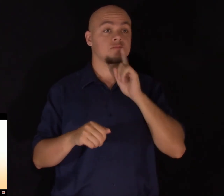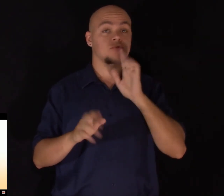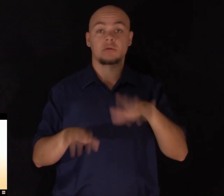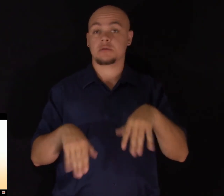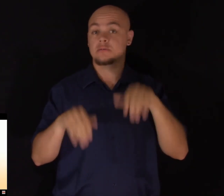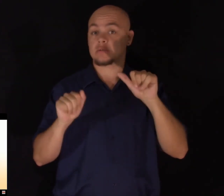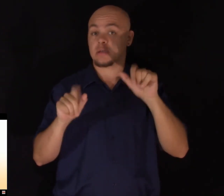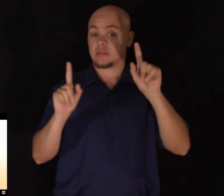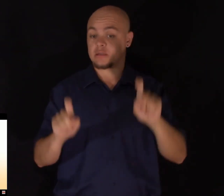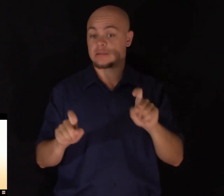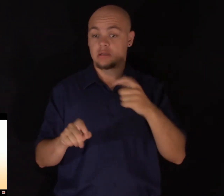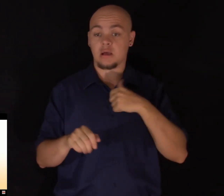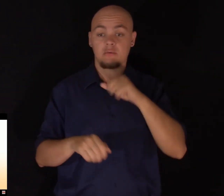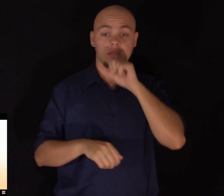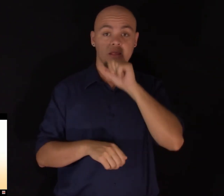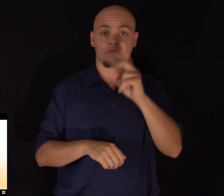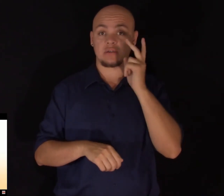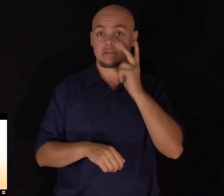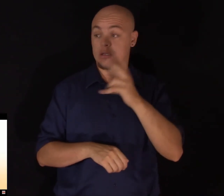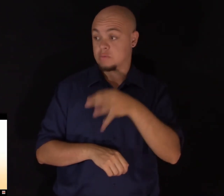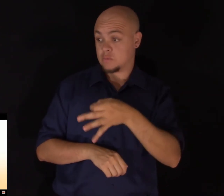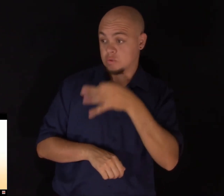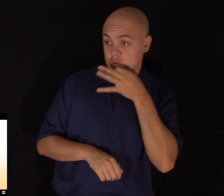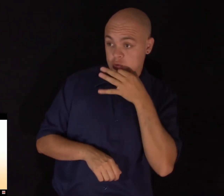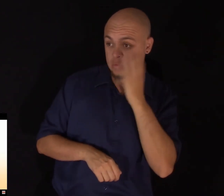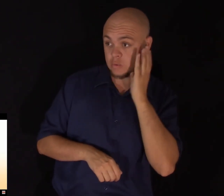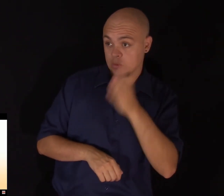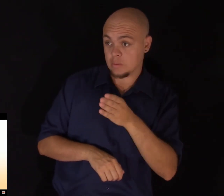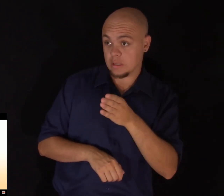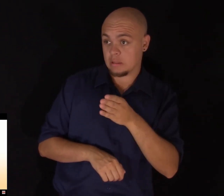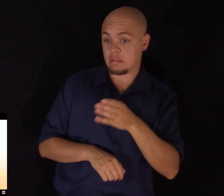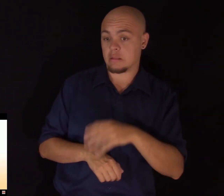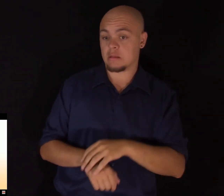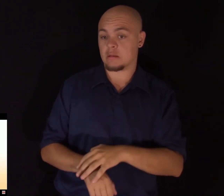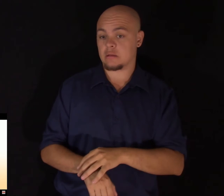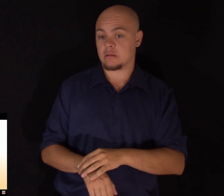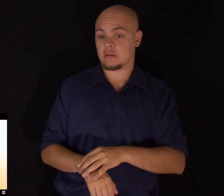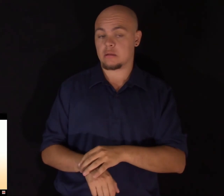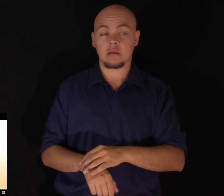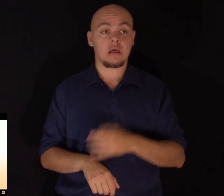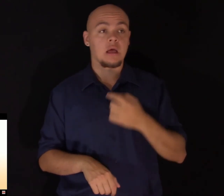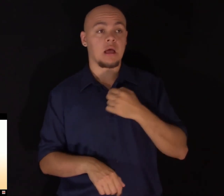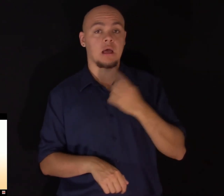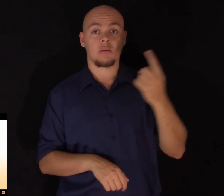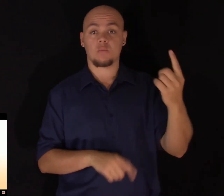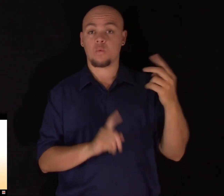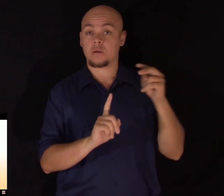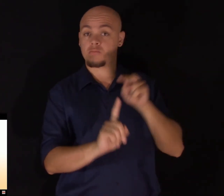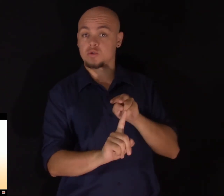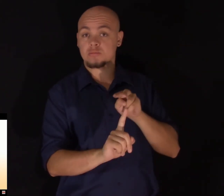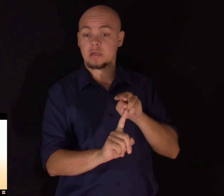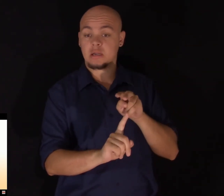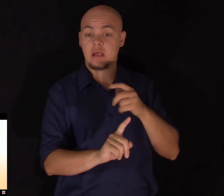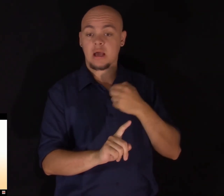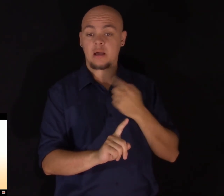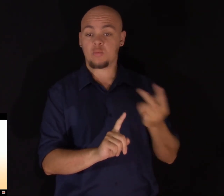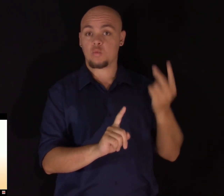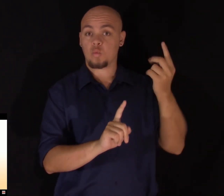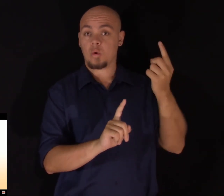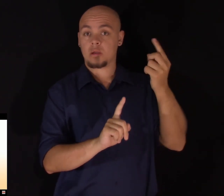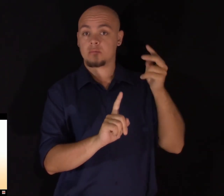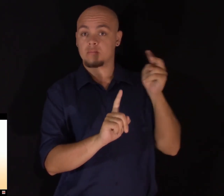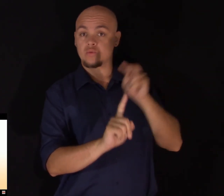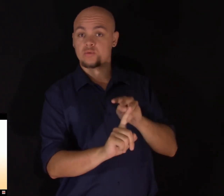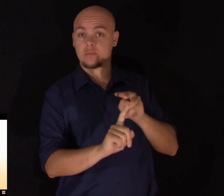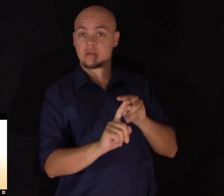would love to see it happen. Are you going to do that soon? Is there somebody that you can't? I'm only one side. I'm only one side of the test, but